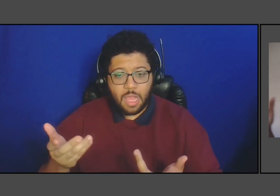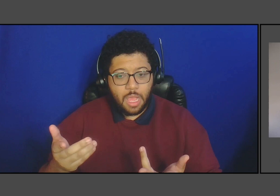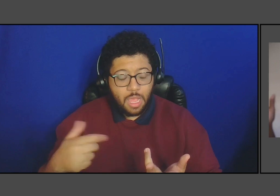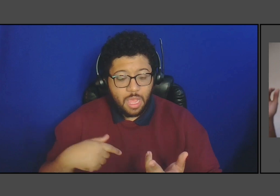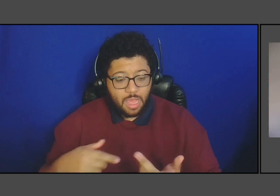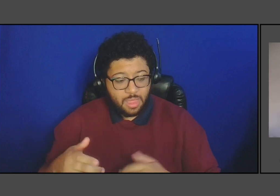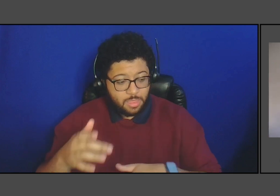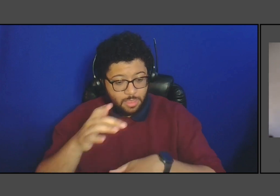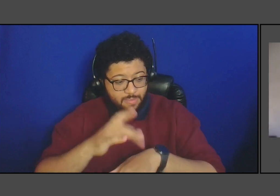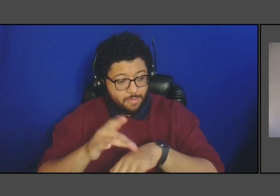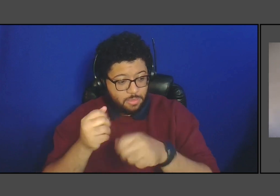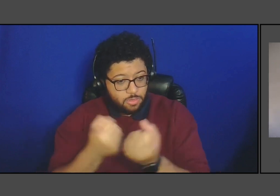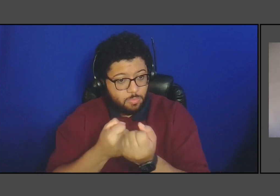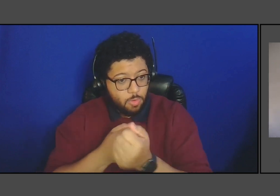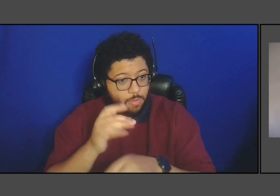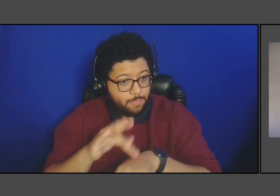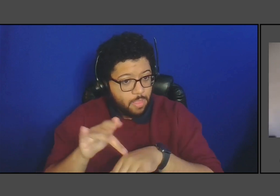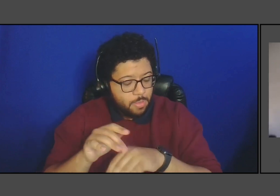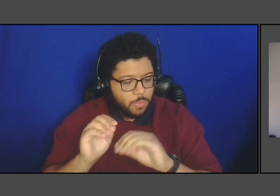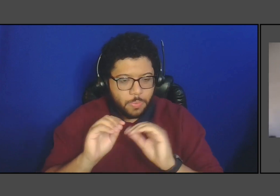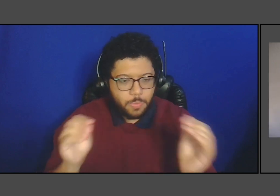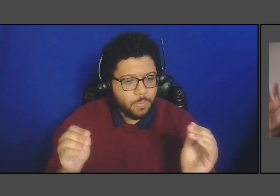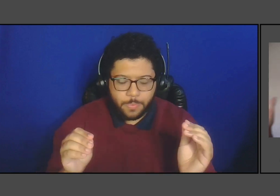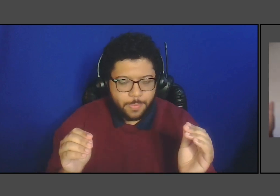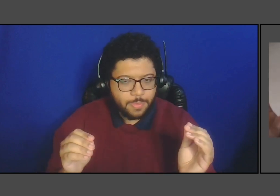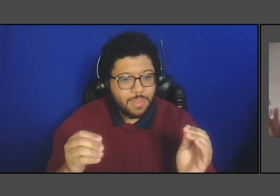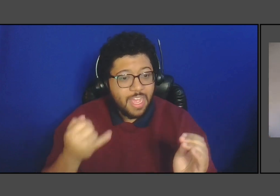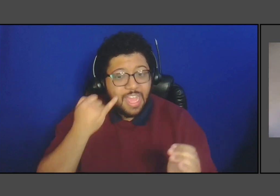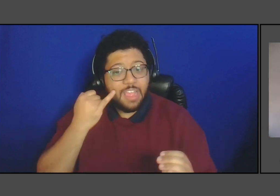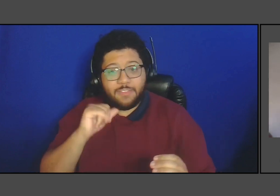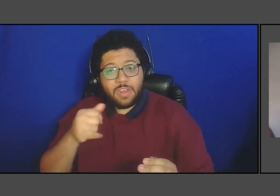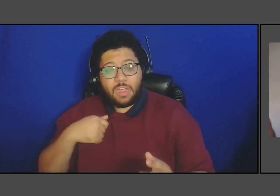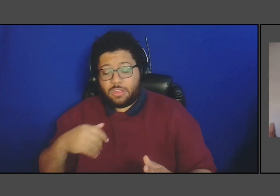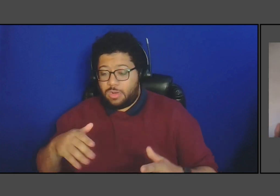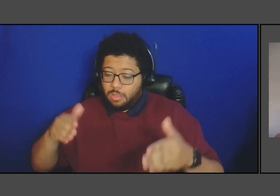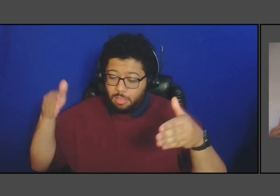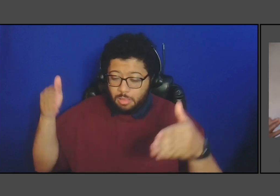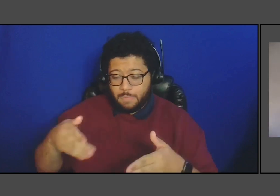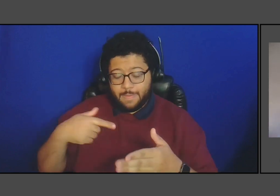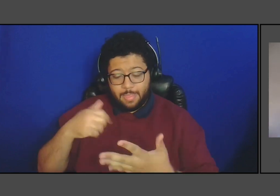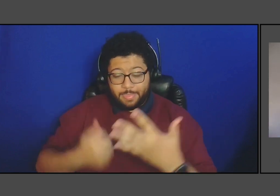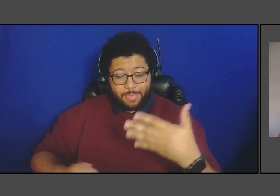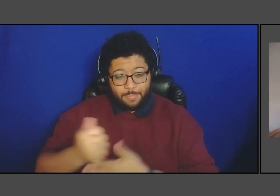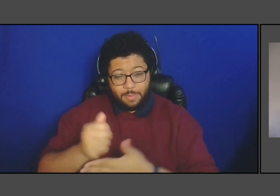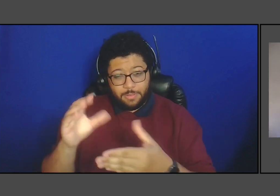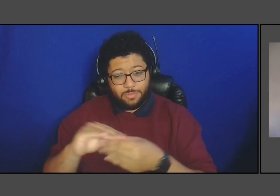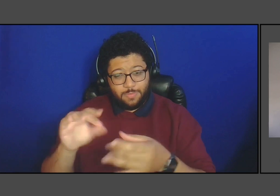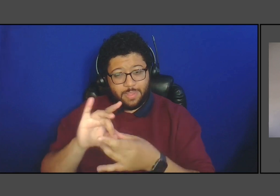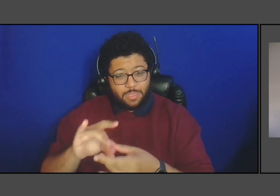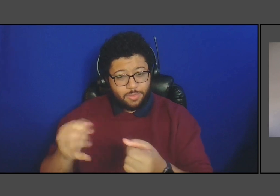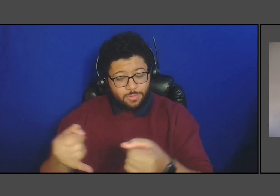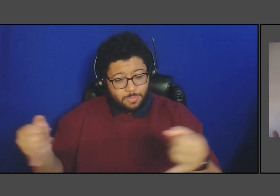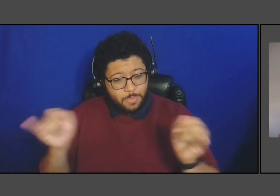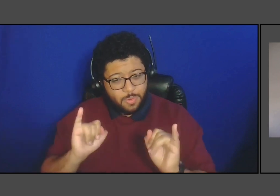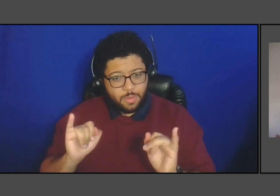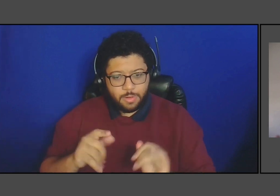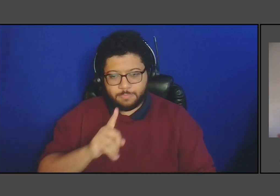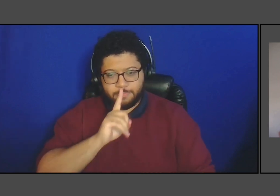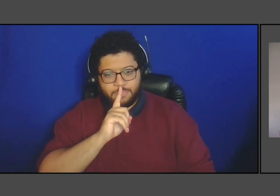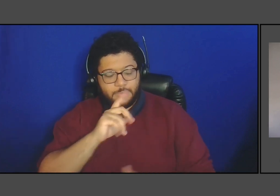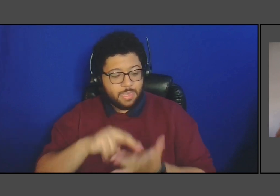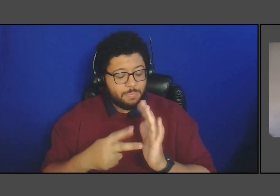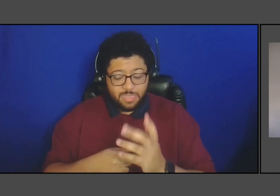going to tell that dominant narrative story of the border. Like that's very true. So it's just like a do-it-yourself mentality, going